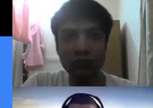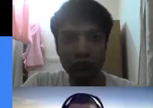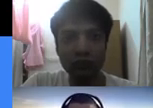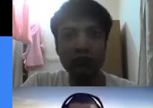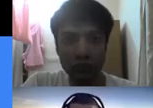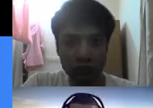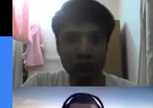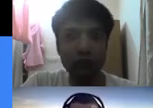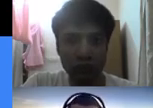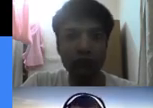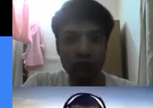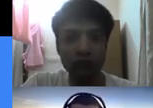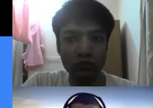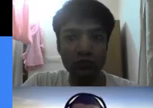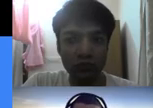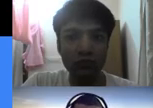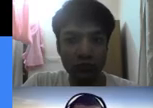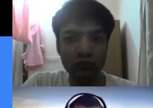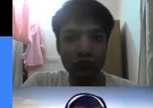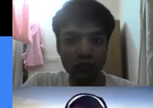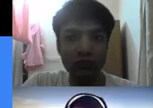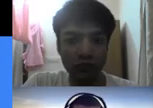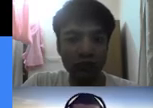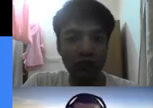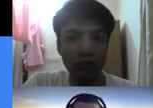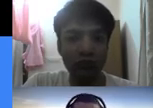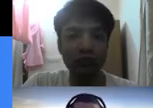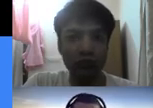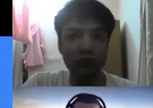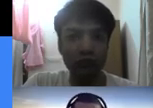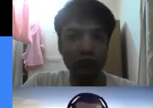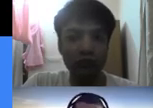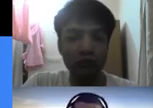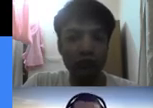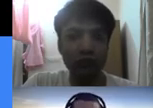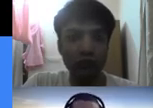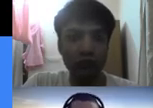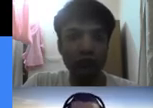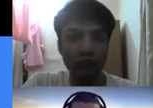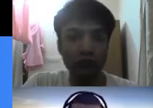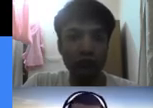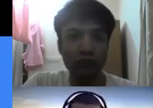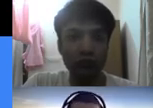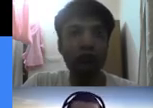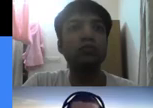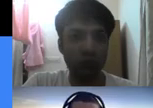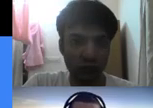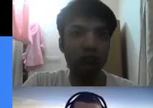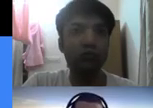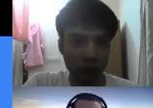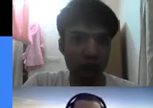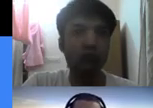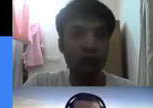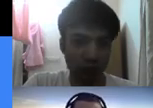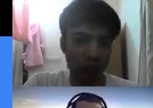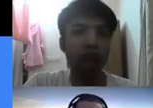But I think in the future, as we grow and we learn more about how to generally look at some